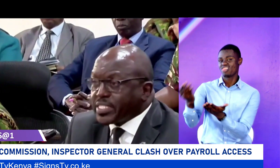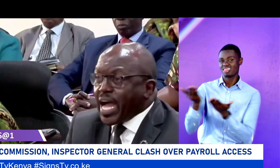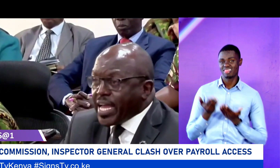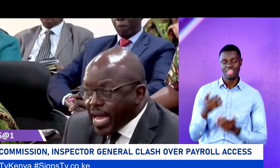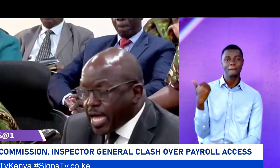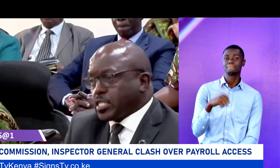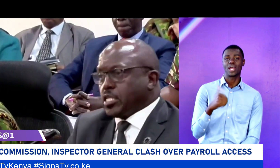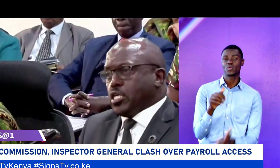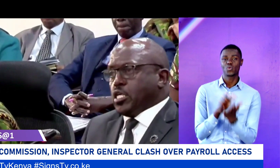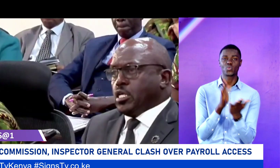I asked.